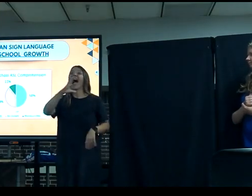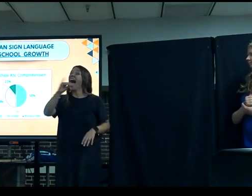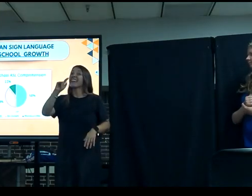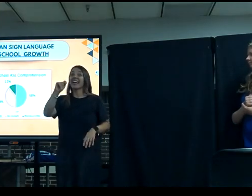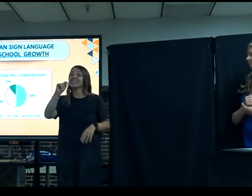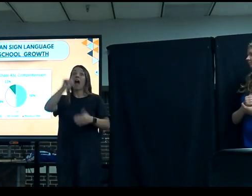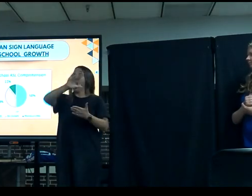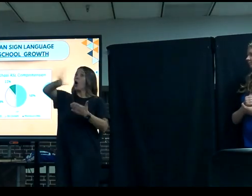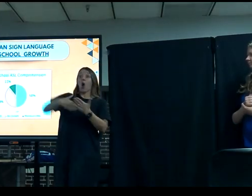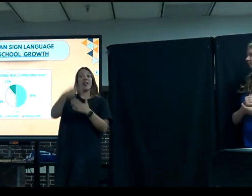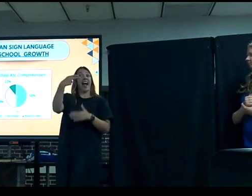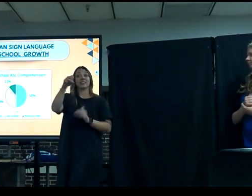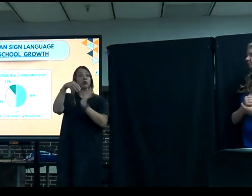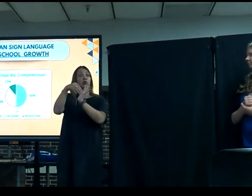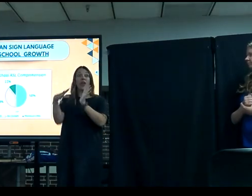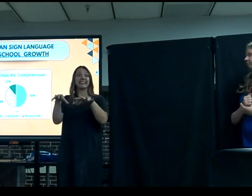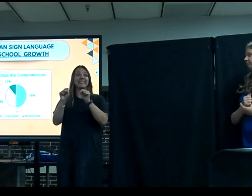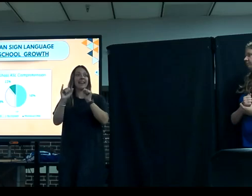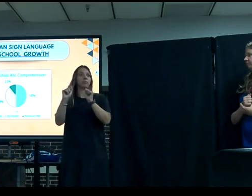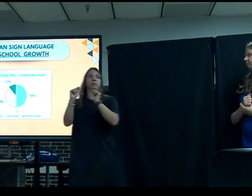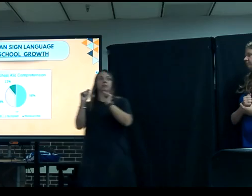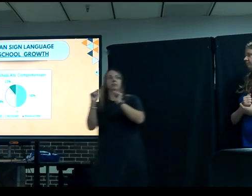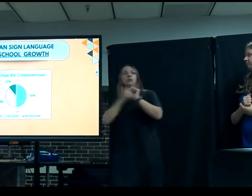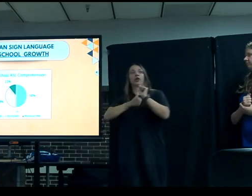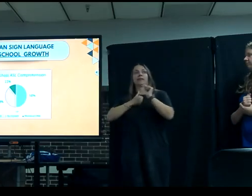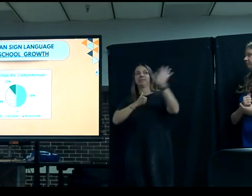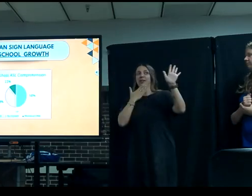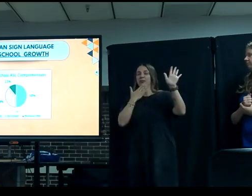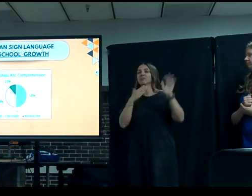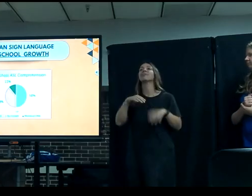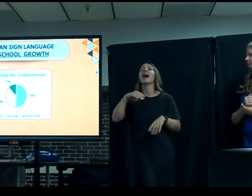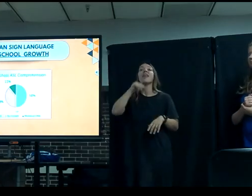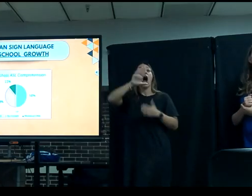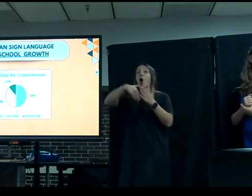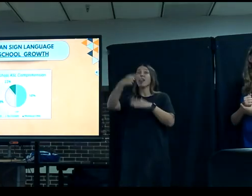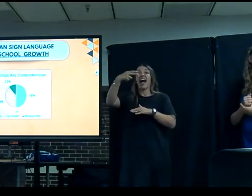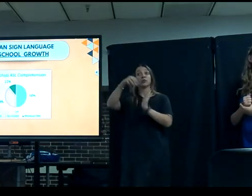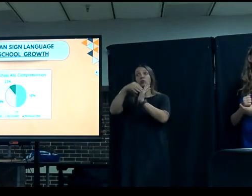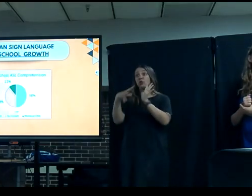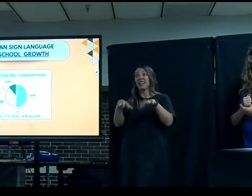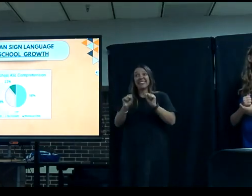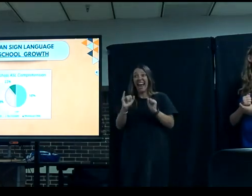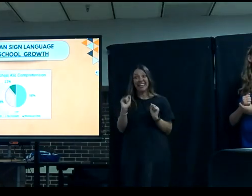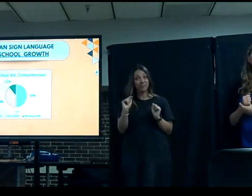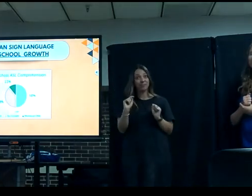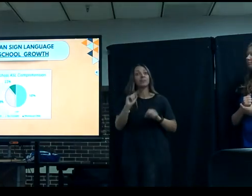school. And not all high school students take